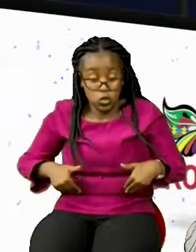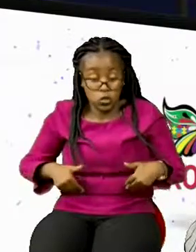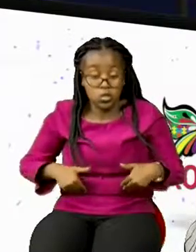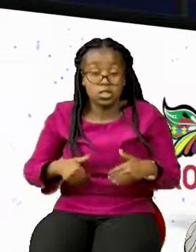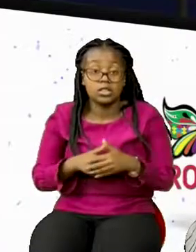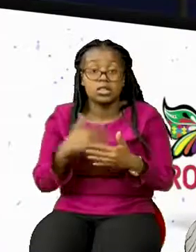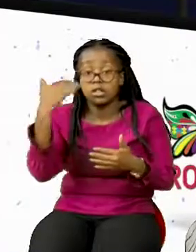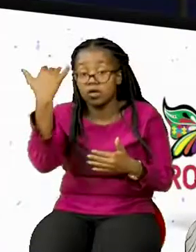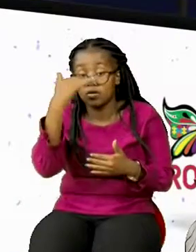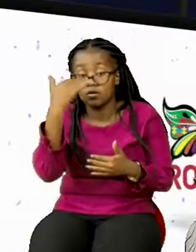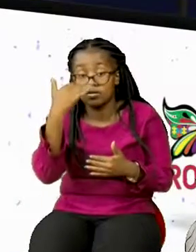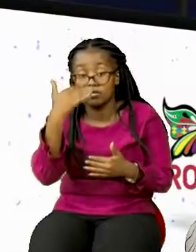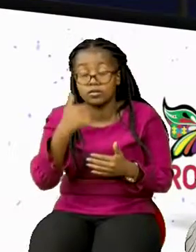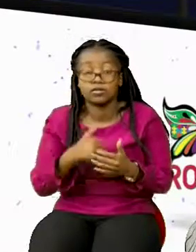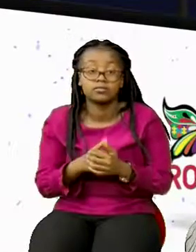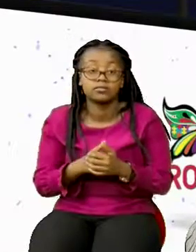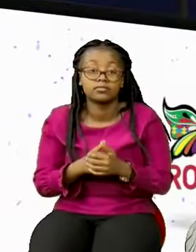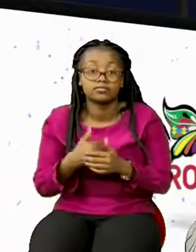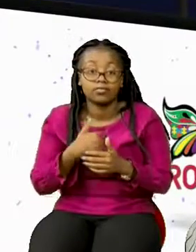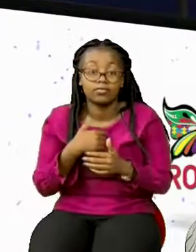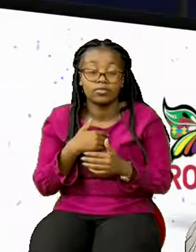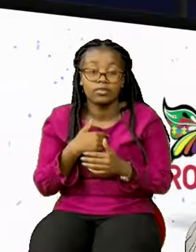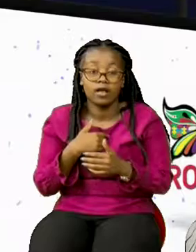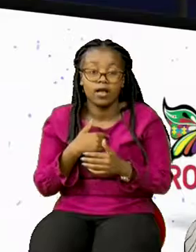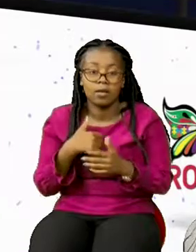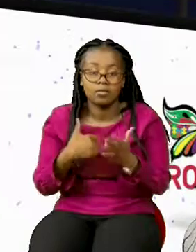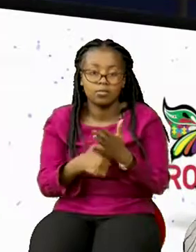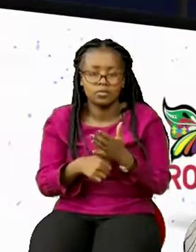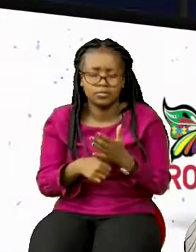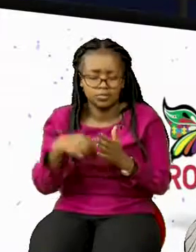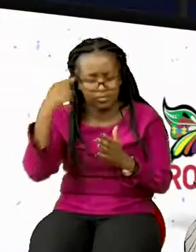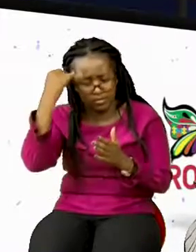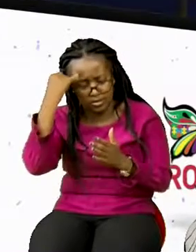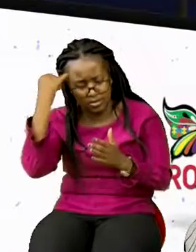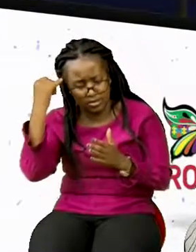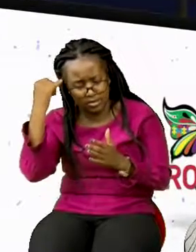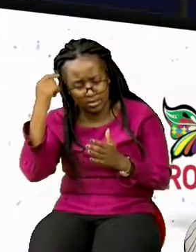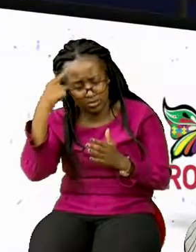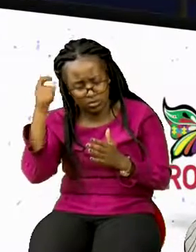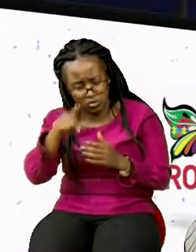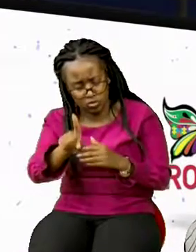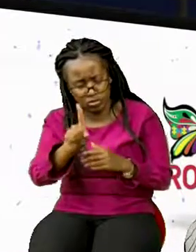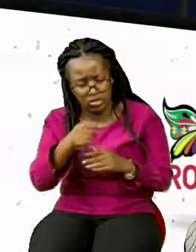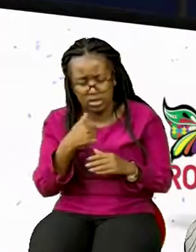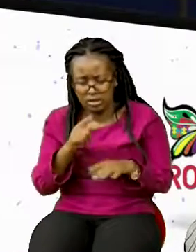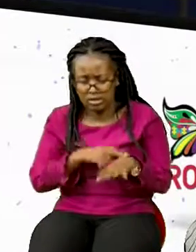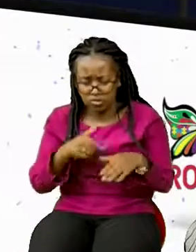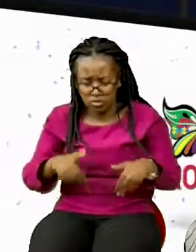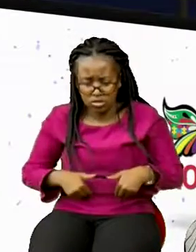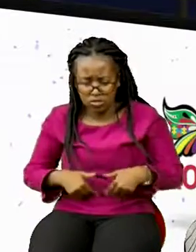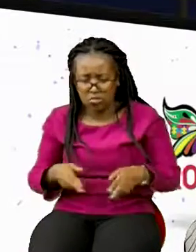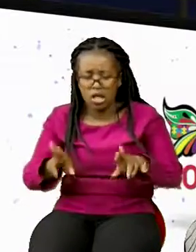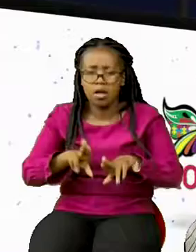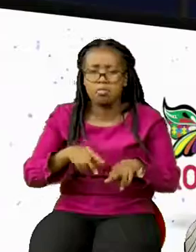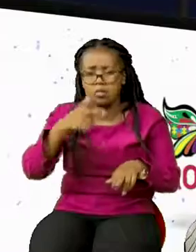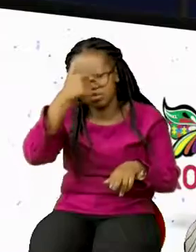in in the spectrum have it rough. Imagine yourself when you were a teenager, how things were happening because